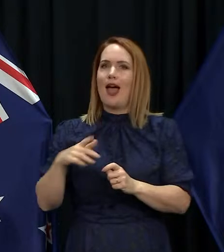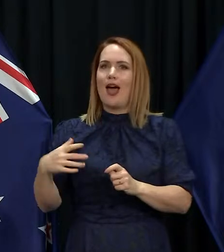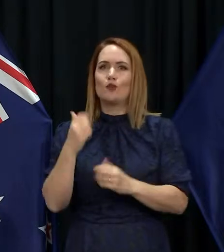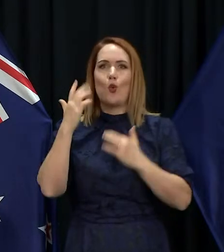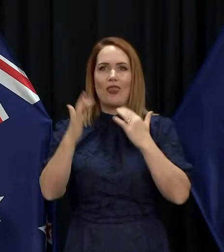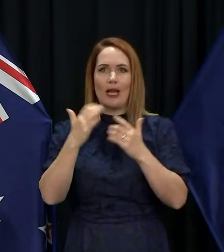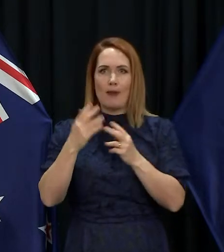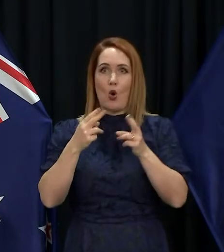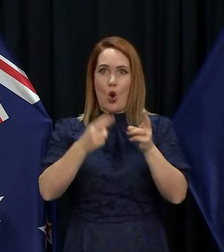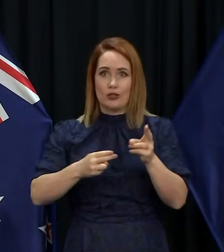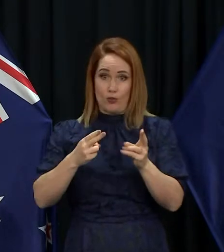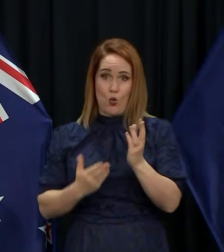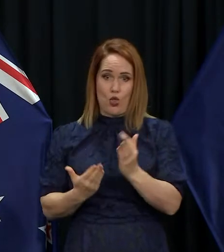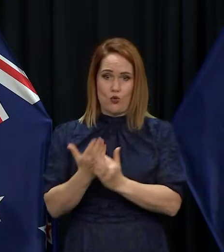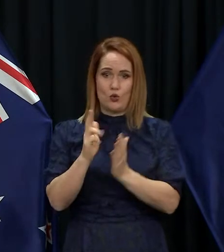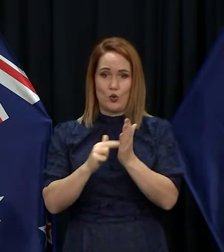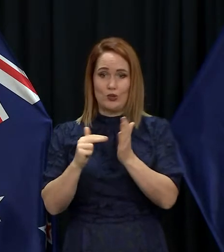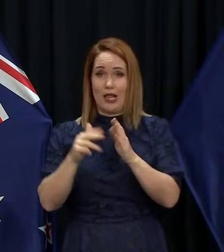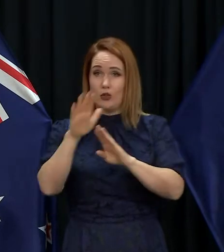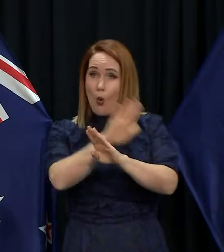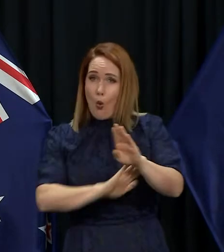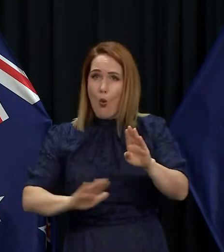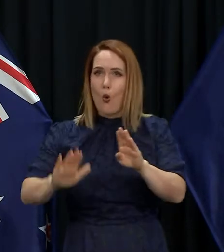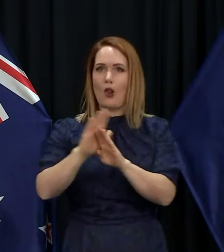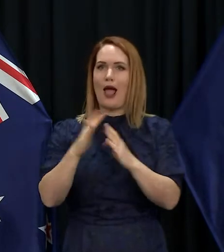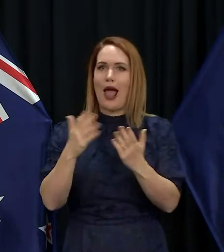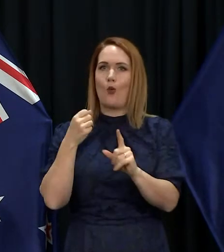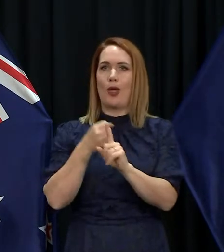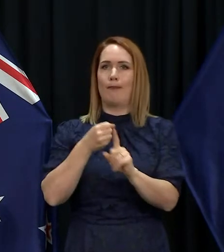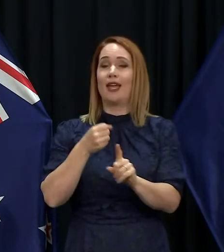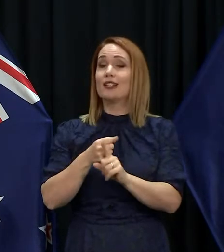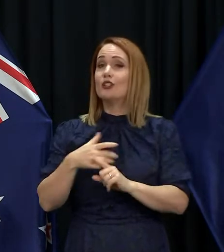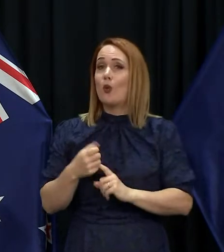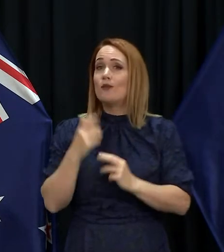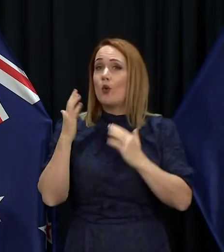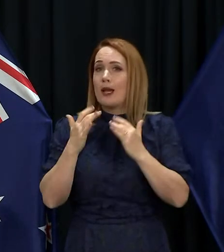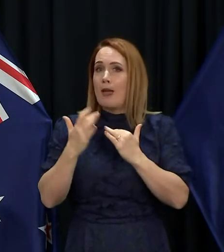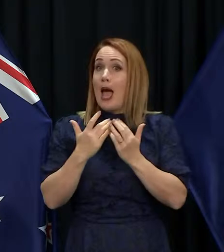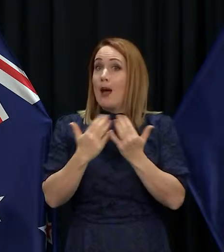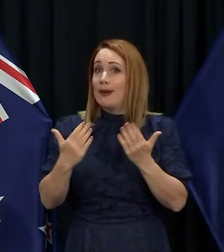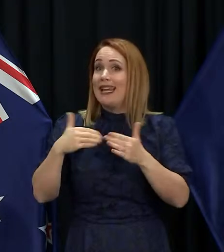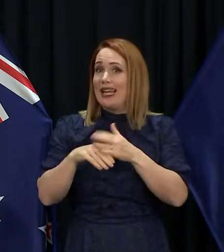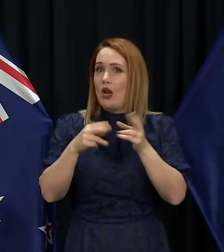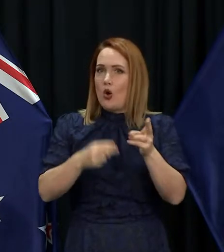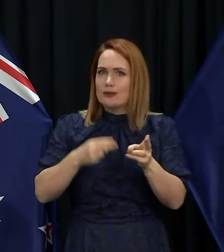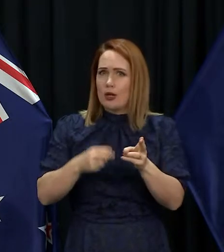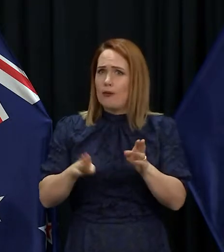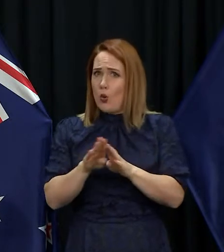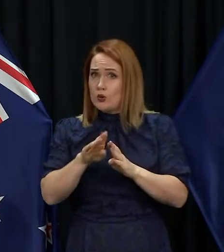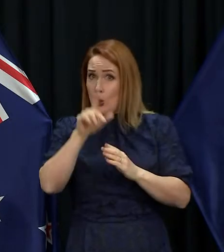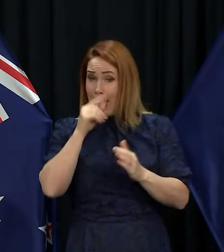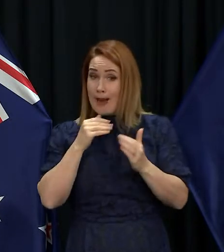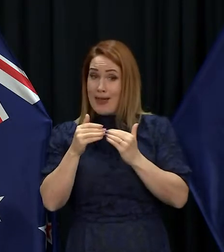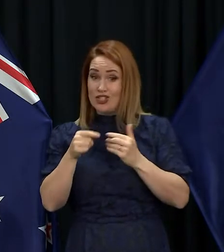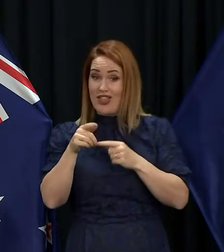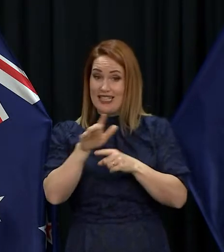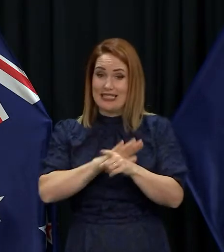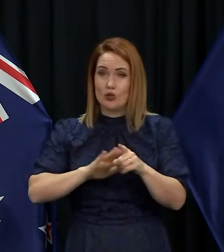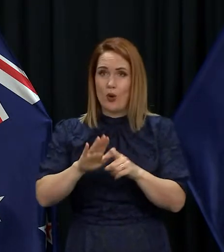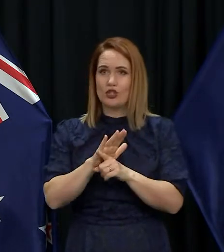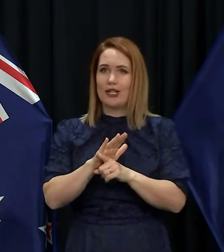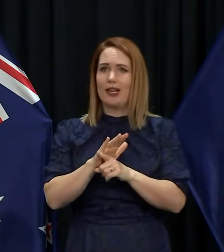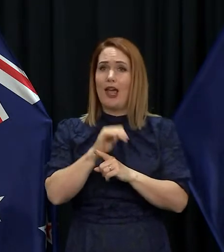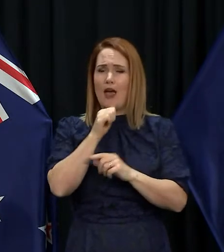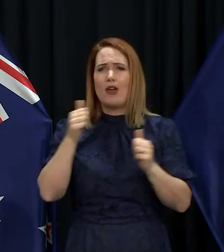on our hospital network. So it's, yes, what's happening with hospitalisations, but also our ability to manage those hospitalisations. If you have a staffing